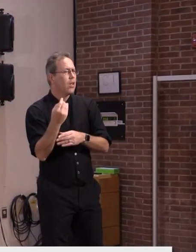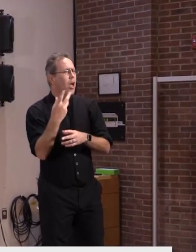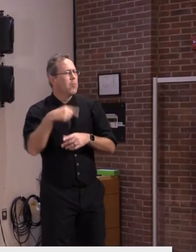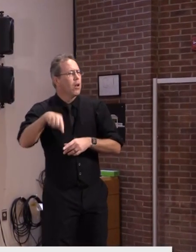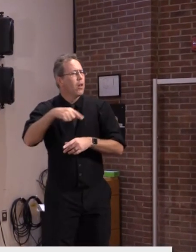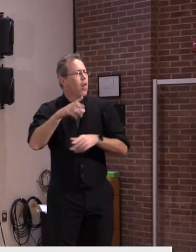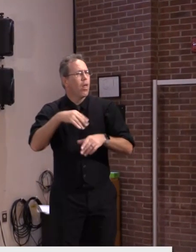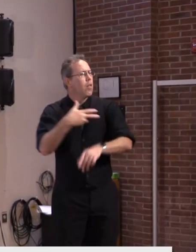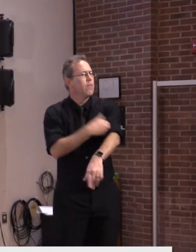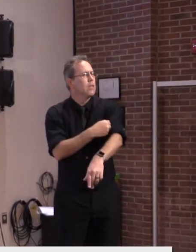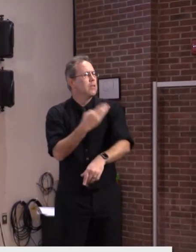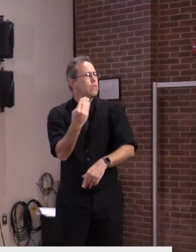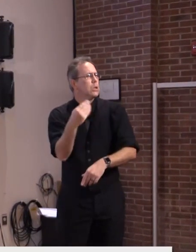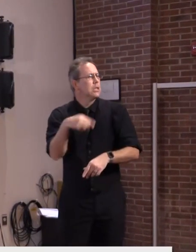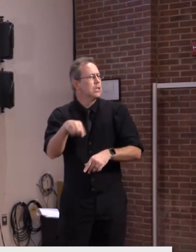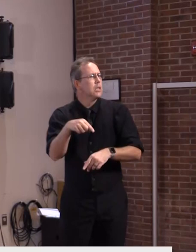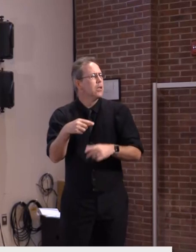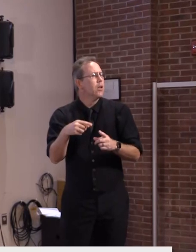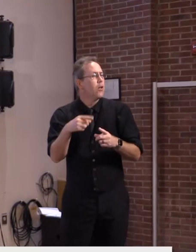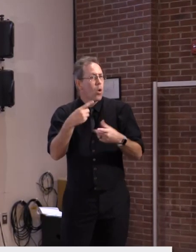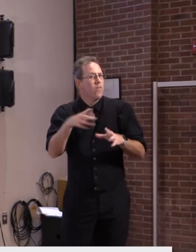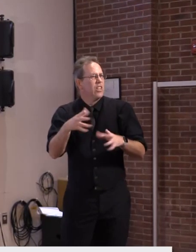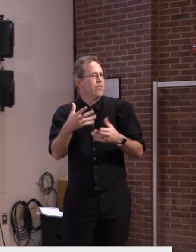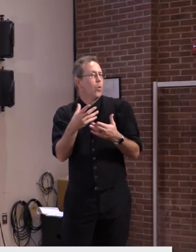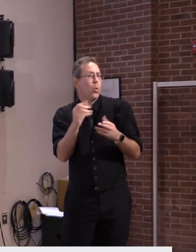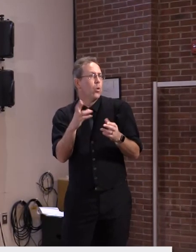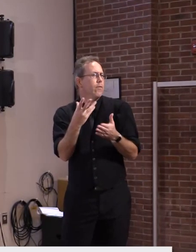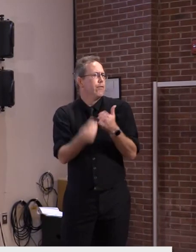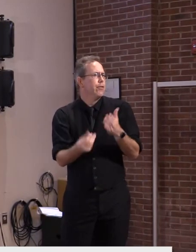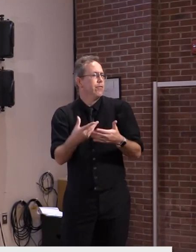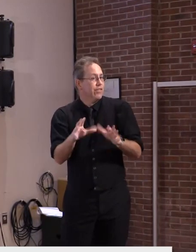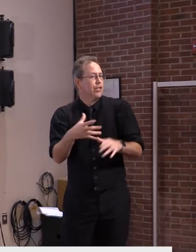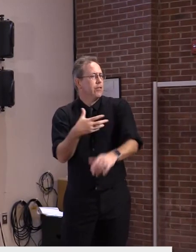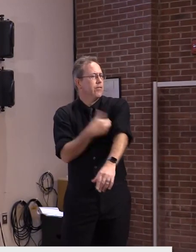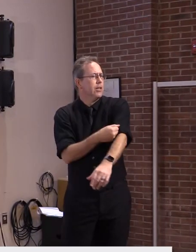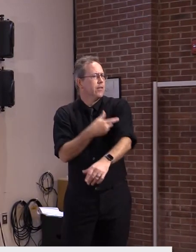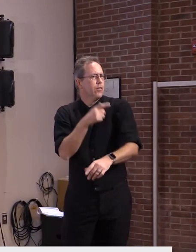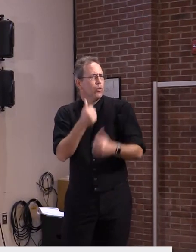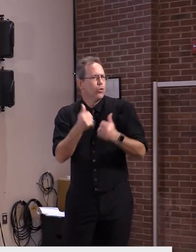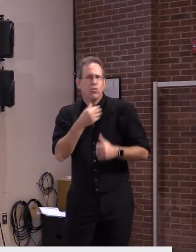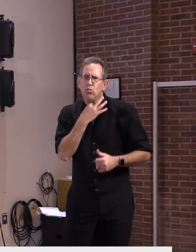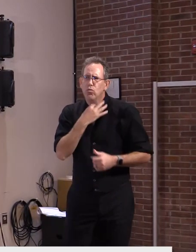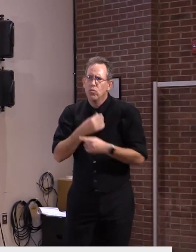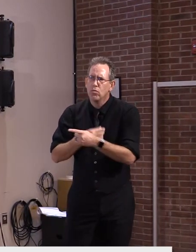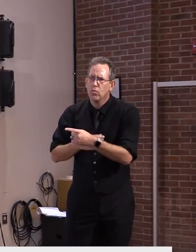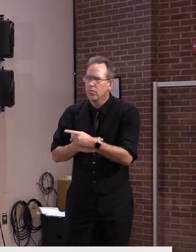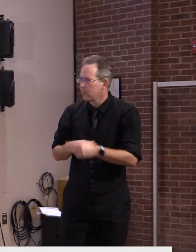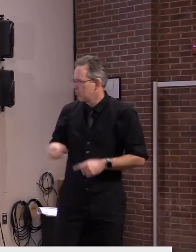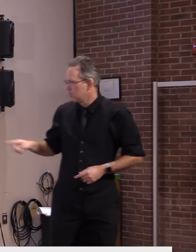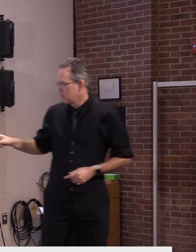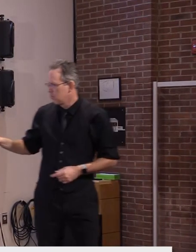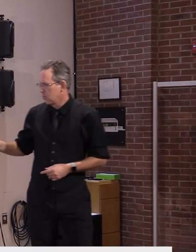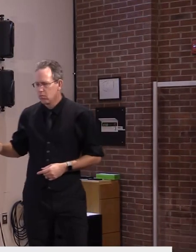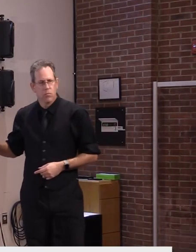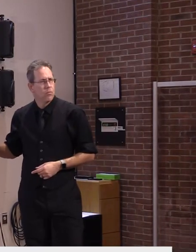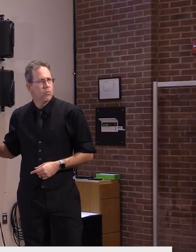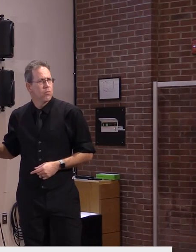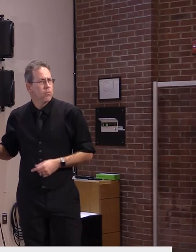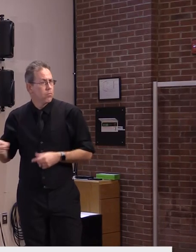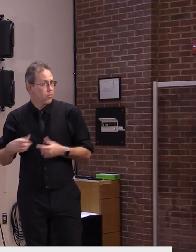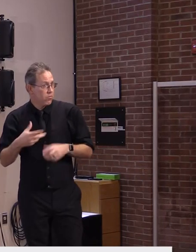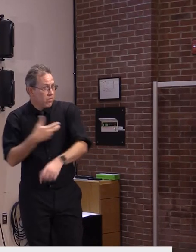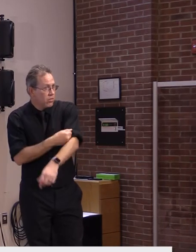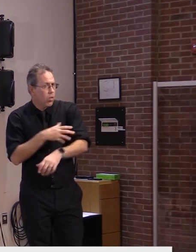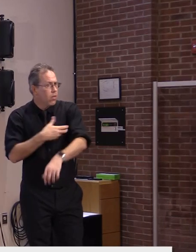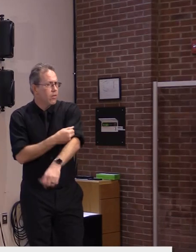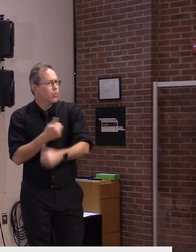That's one of those not on the top of my head questions. I can tell you we have the data